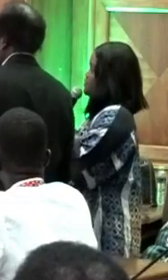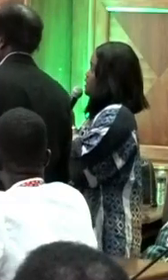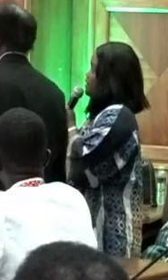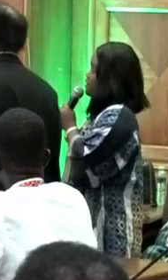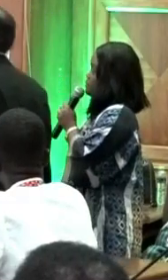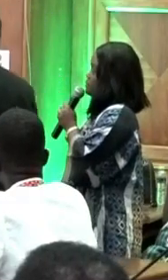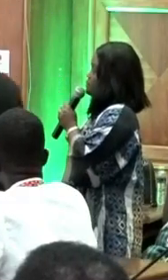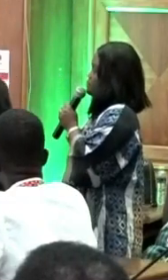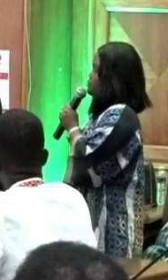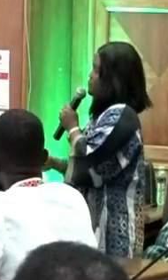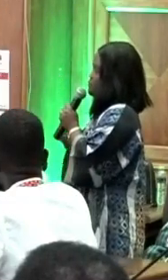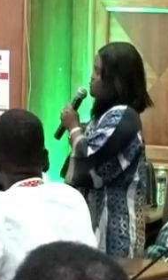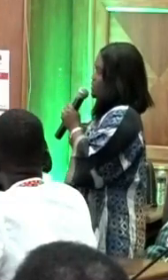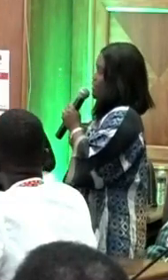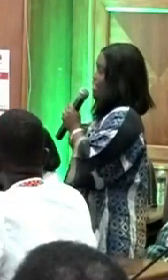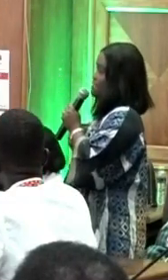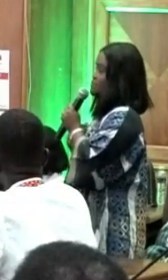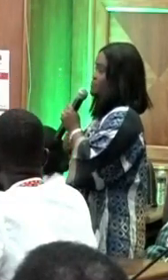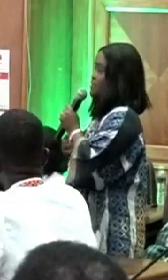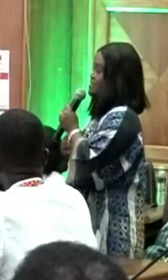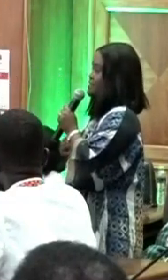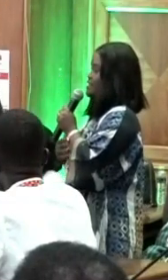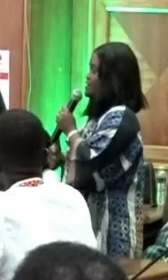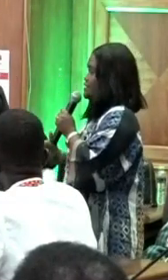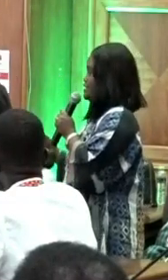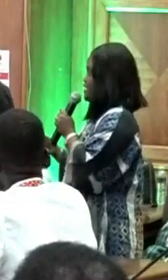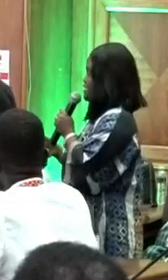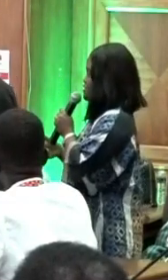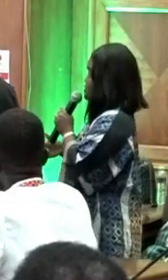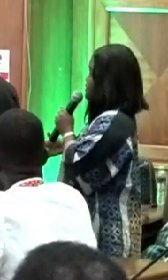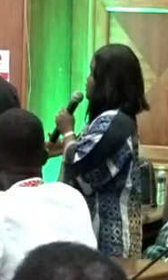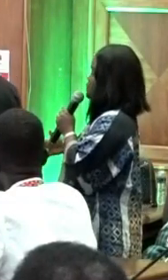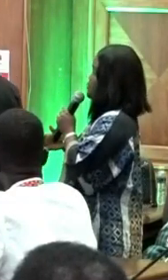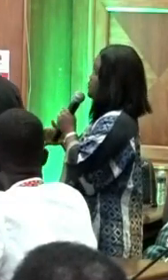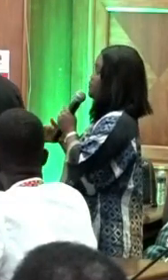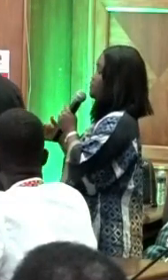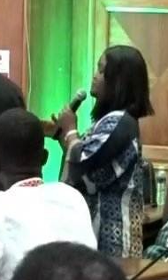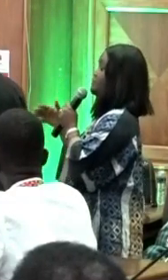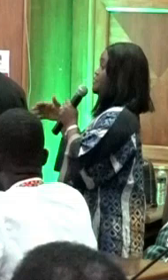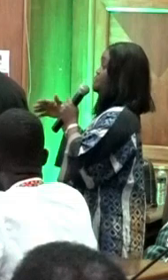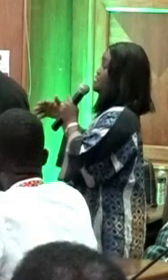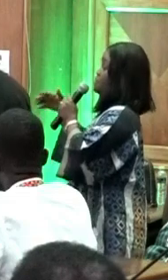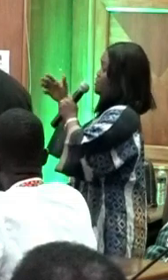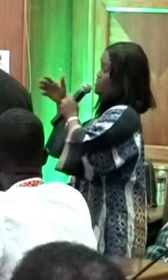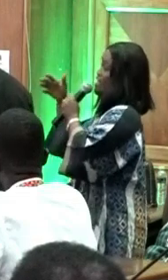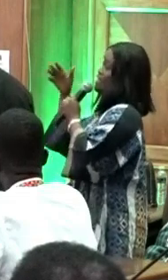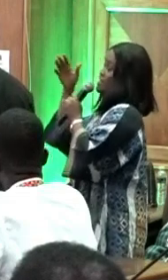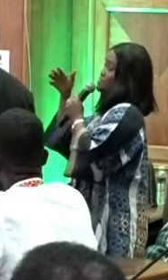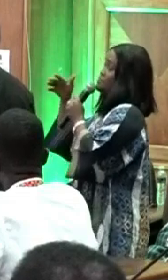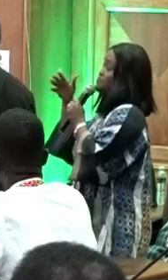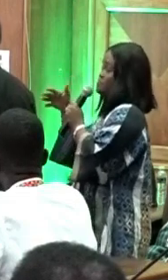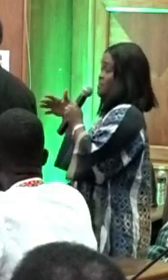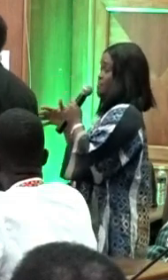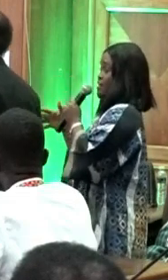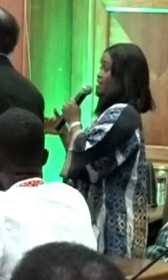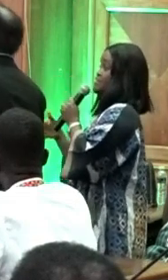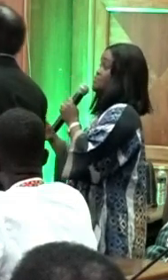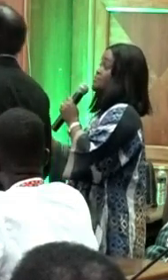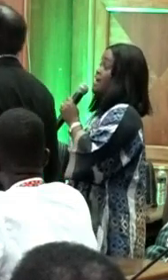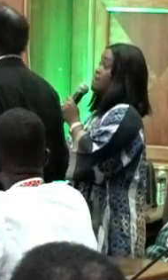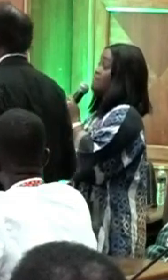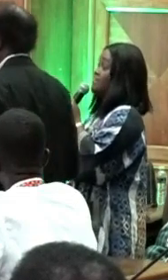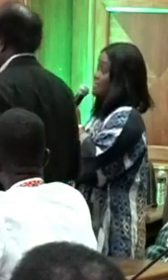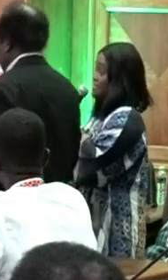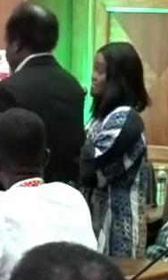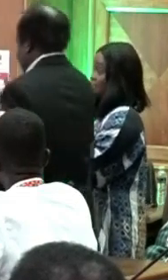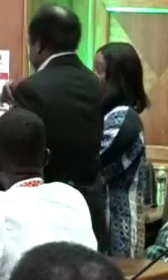know with our experience in Nigeria where we work with faith-based, because there are some faith-based organizations